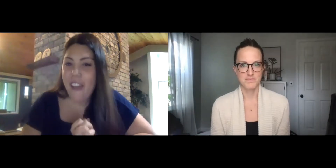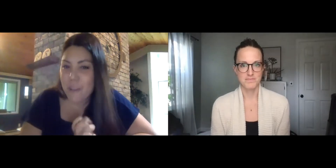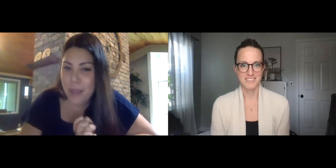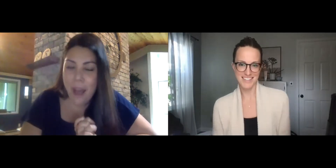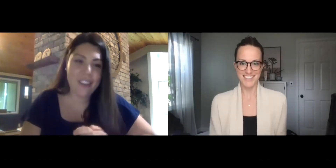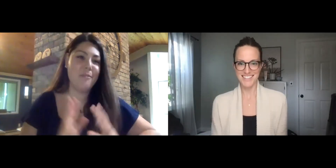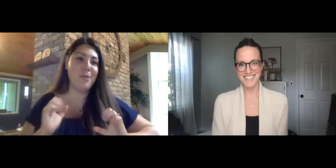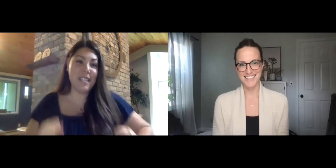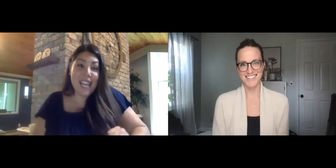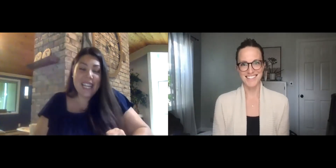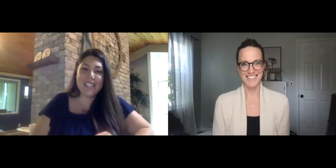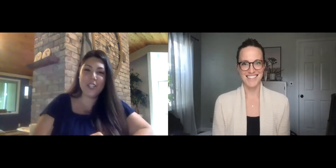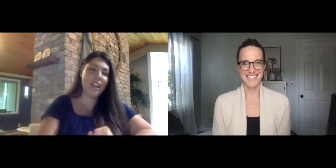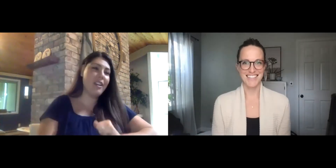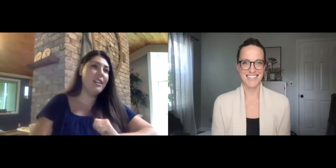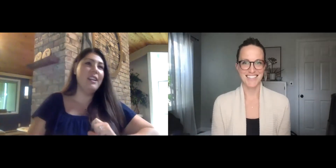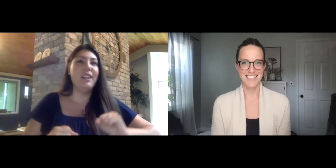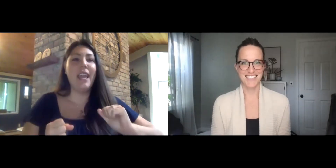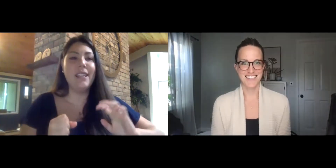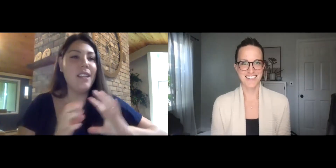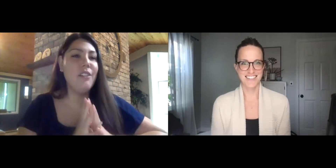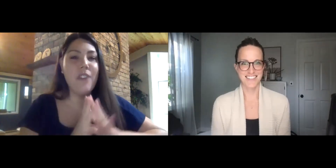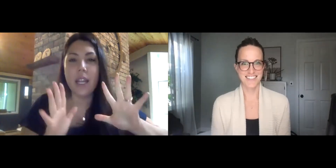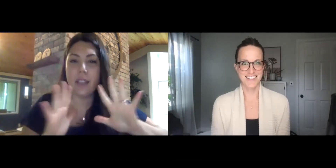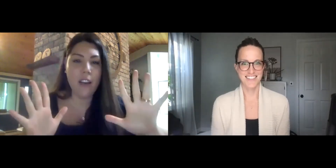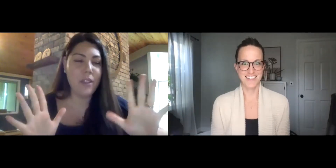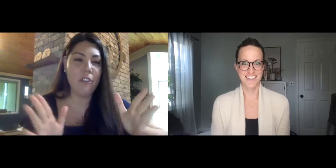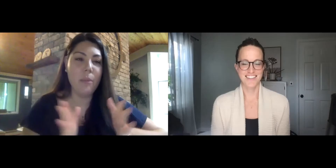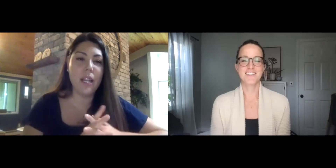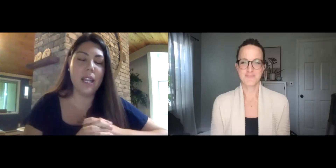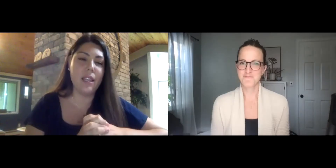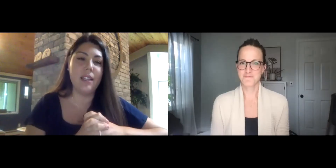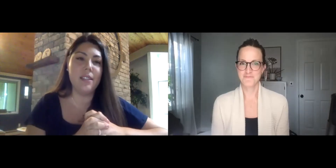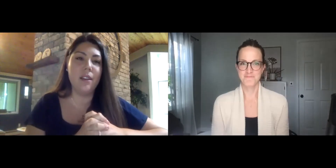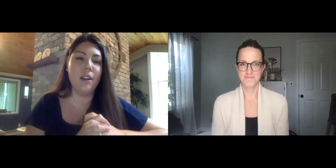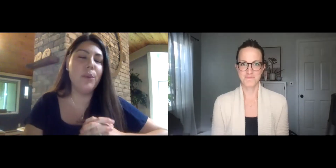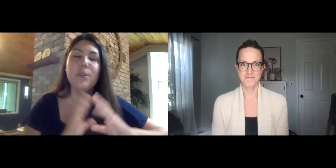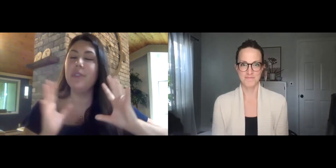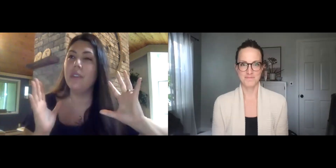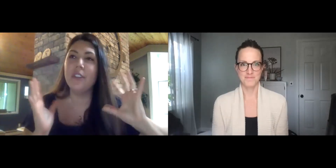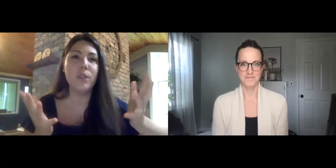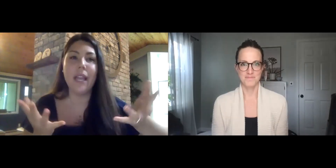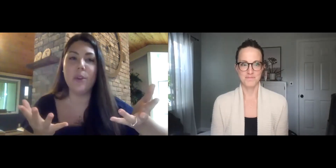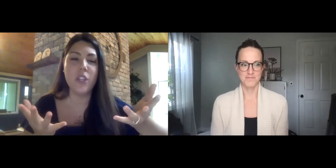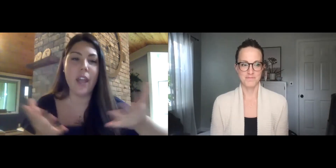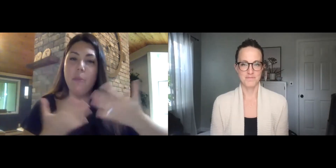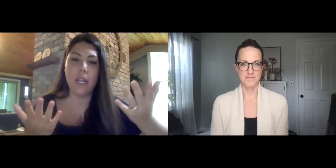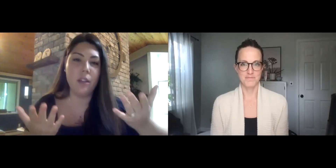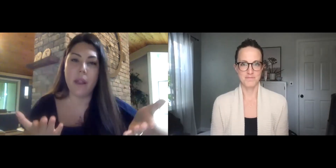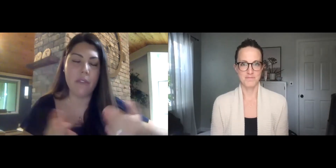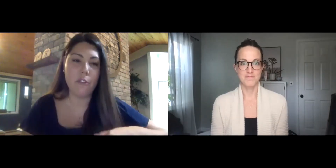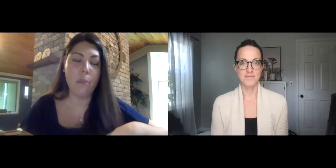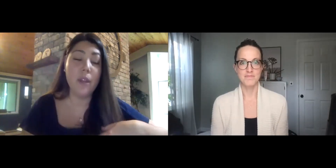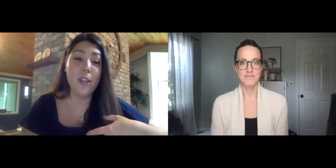for having me. I'm honored. I'm so excited to share the ASL fun and love with everybody. And I think it's a beautiful visual language that everybody